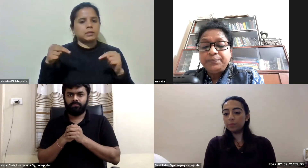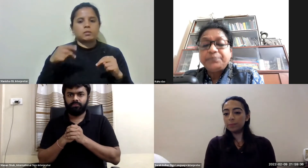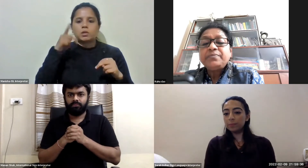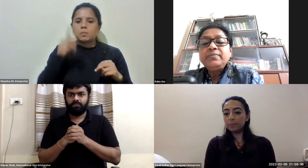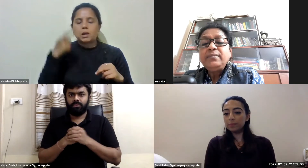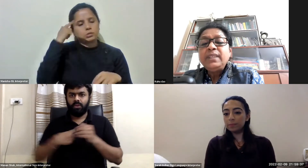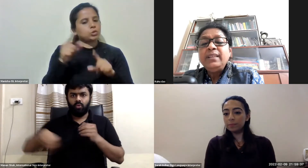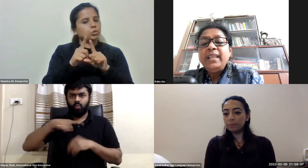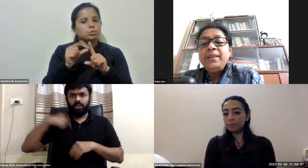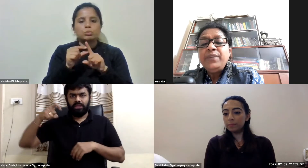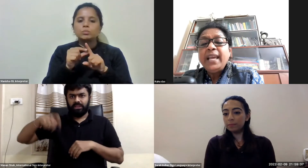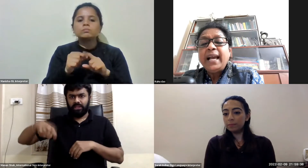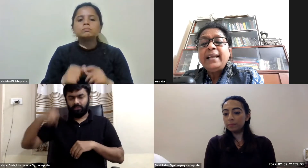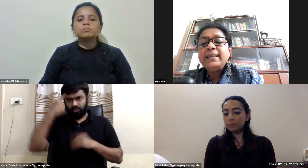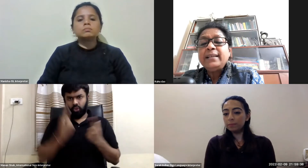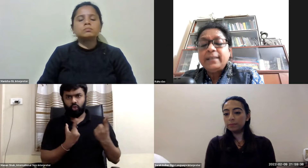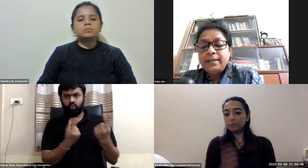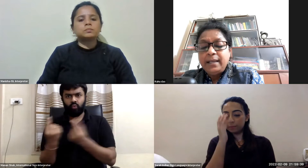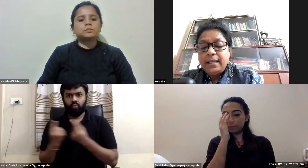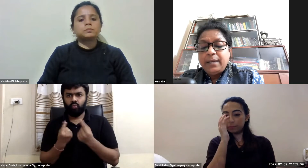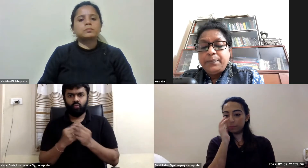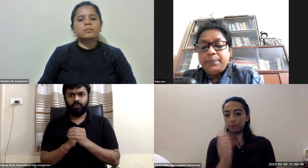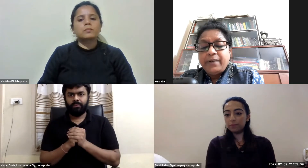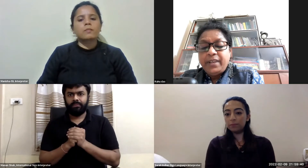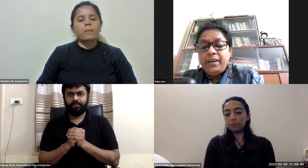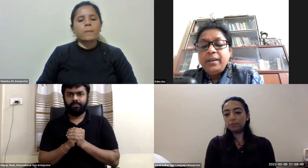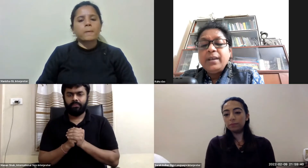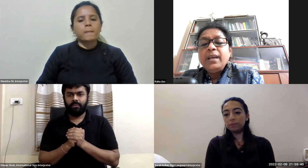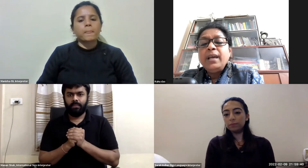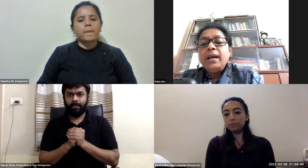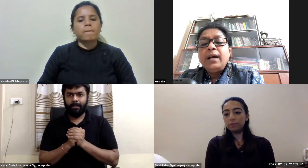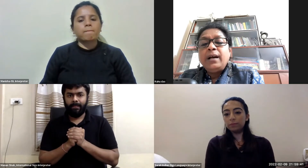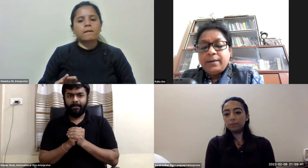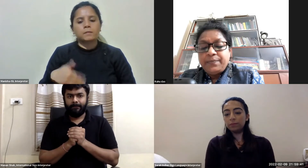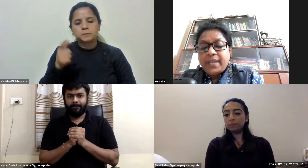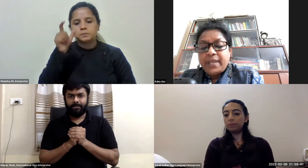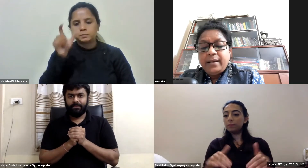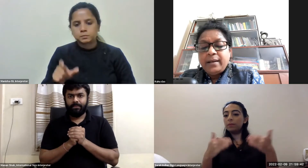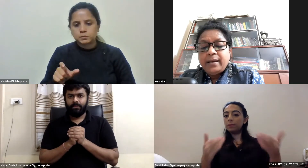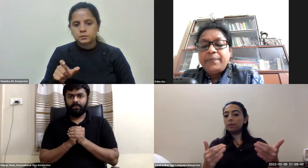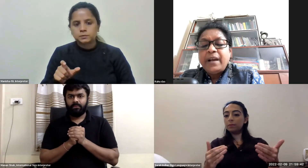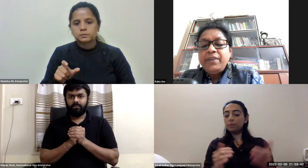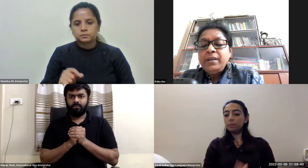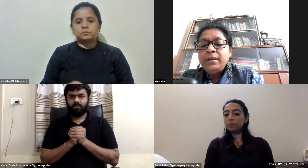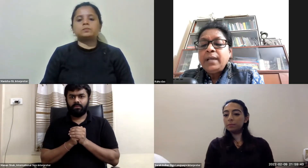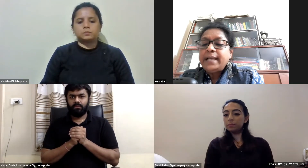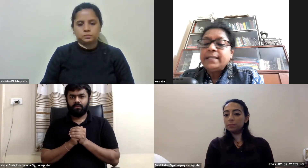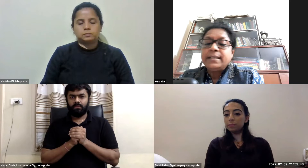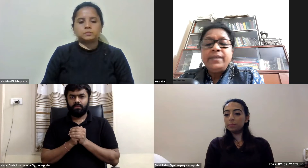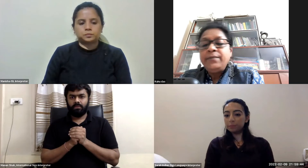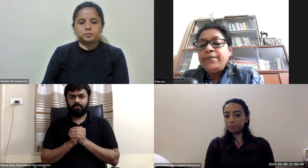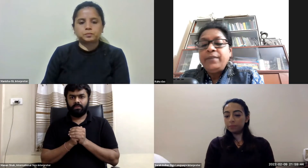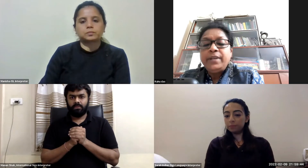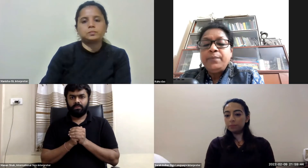account. Then we had Praveen, and Praveen